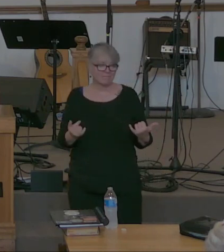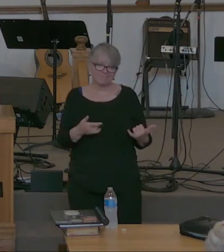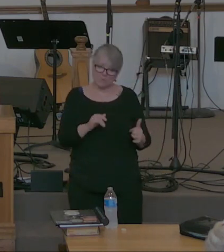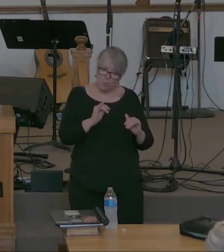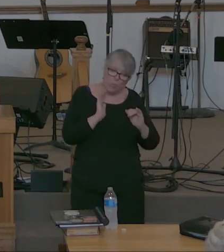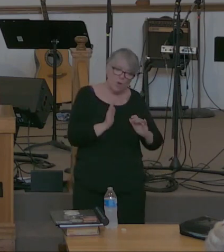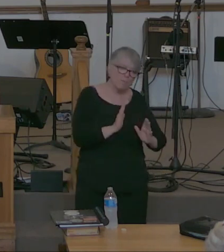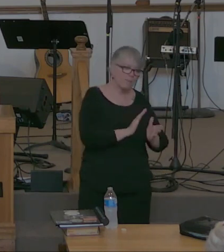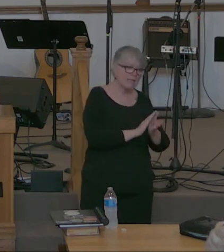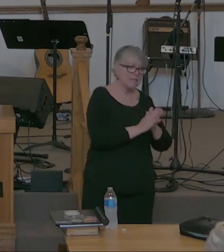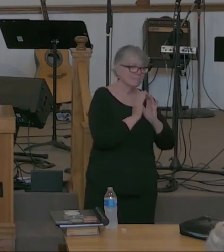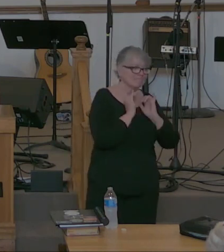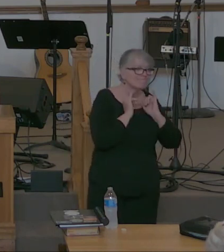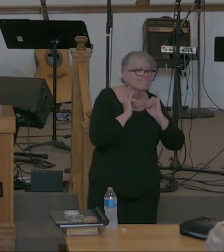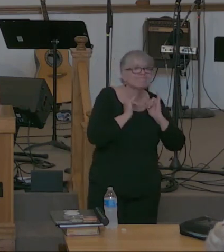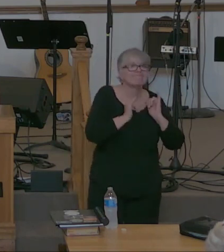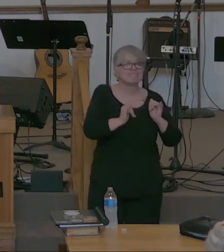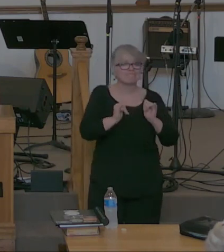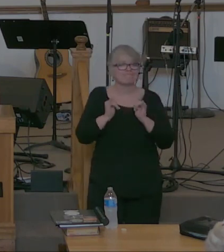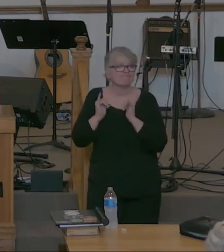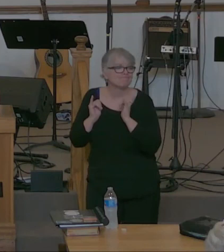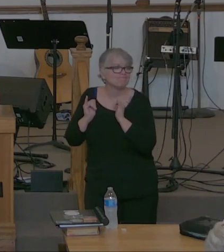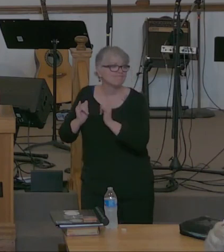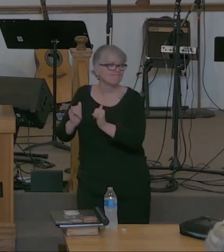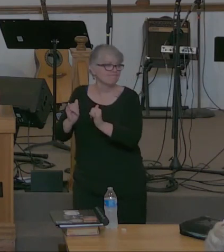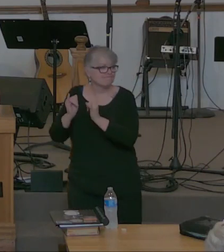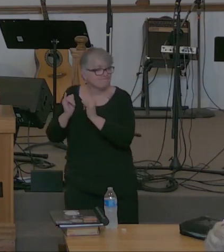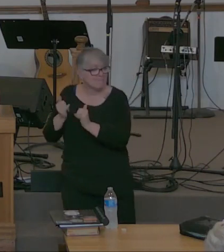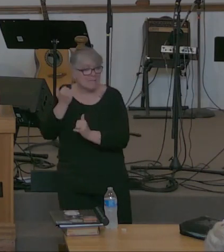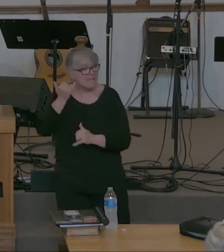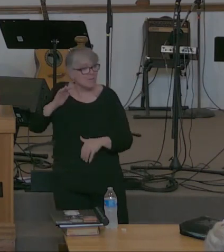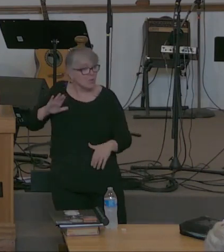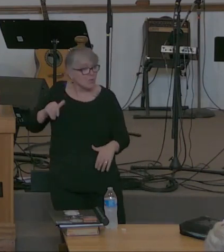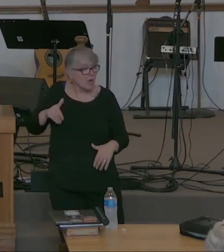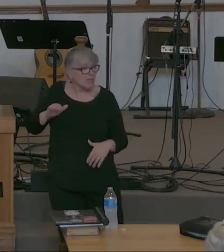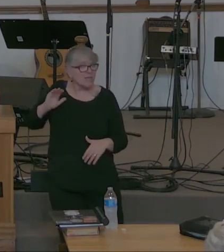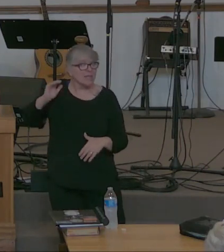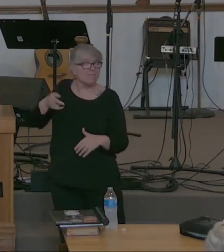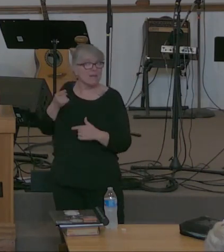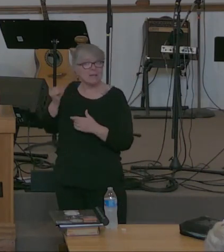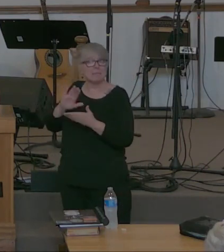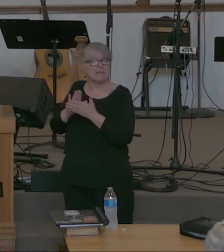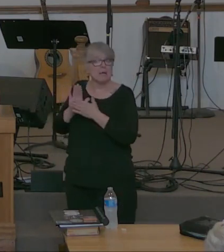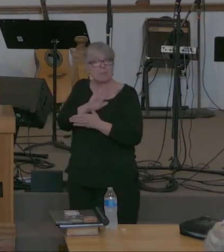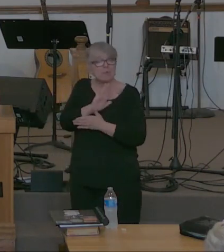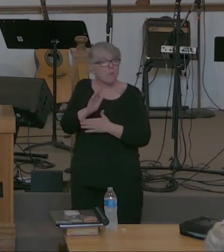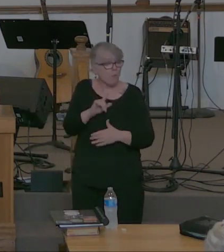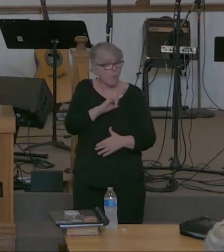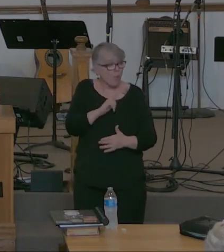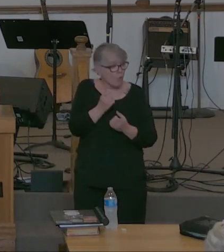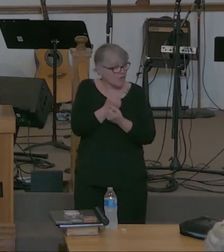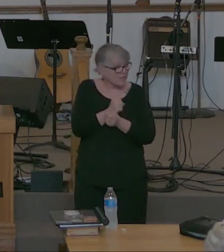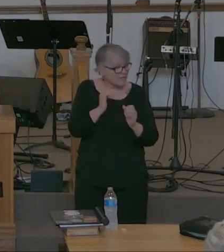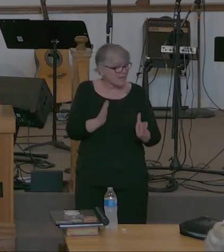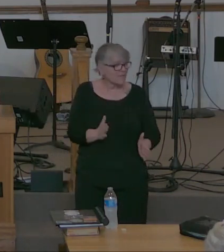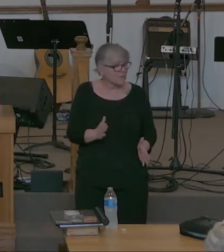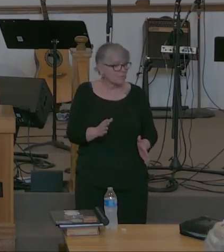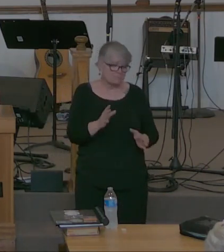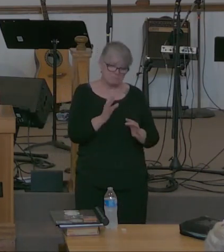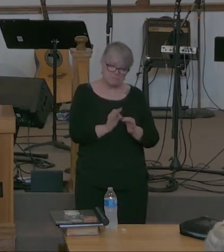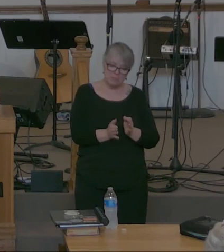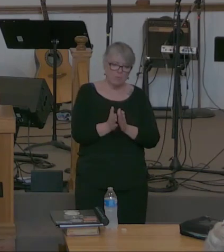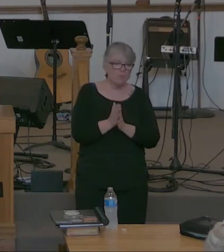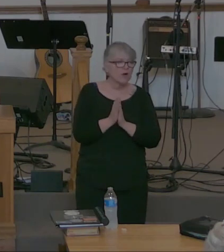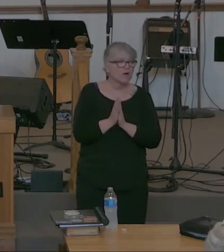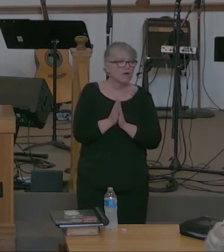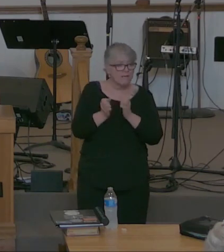statement also. So if you haven't asked Jesus Christ to be your Lord and Savior, I'm just going to add, here's a simple prayer.